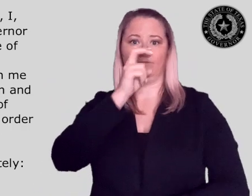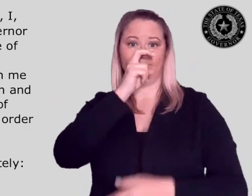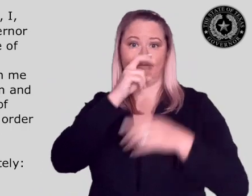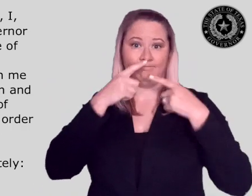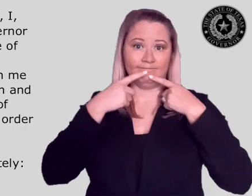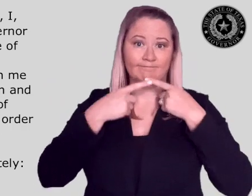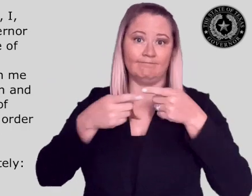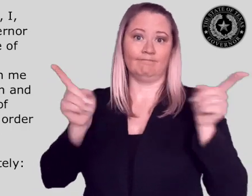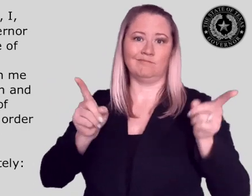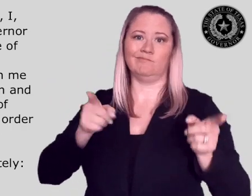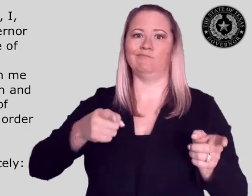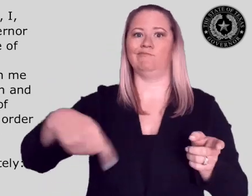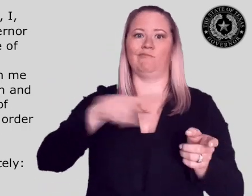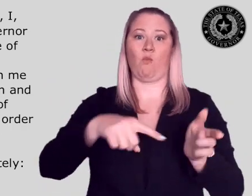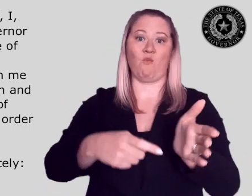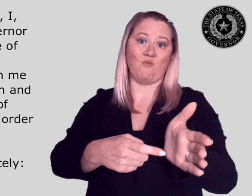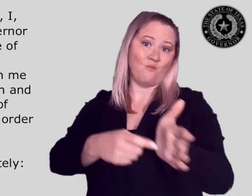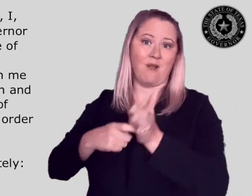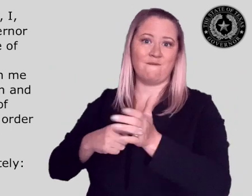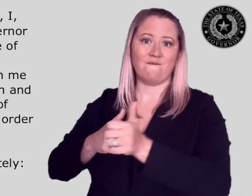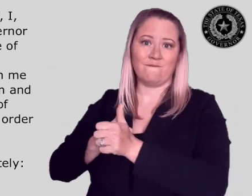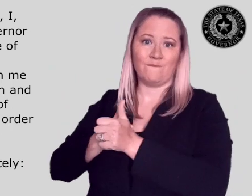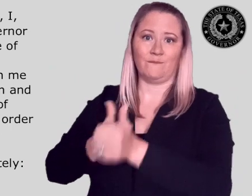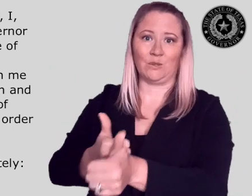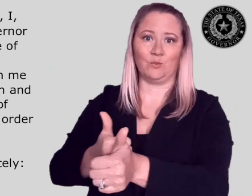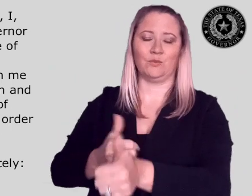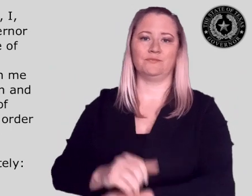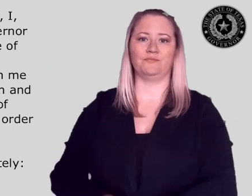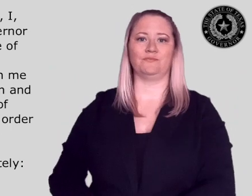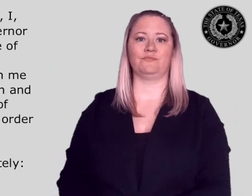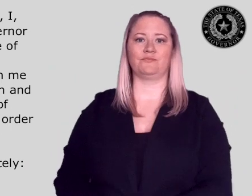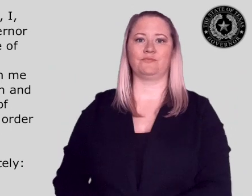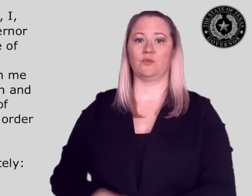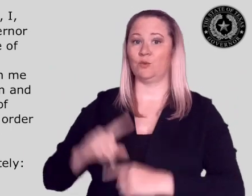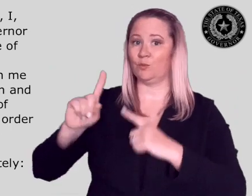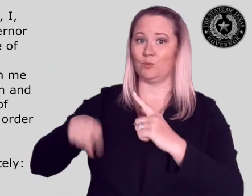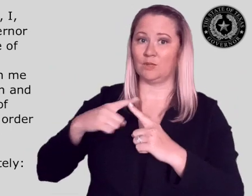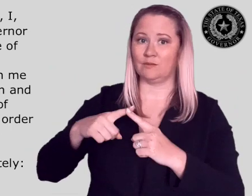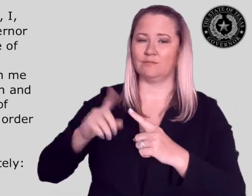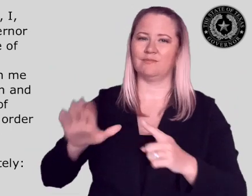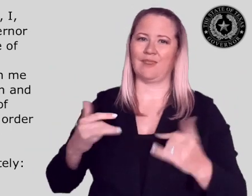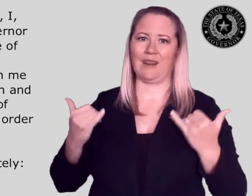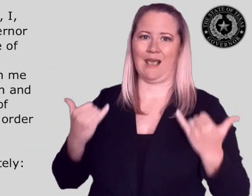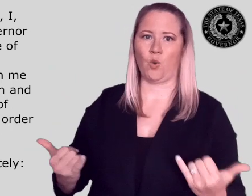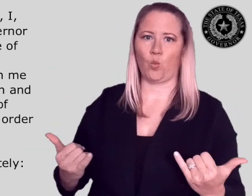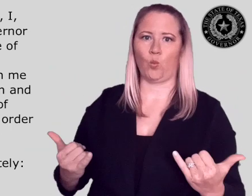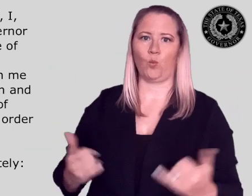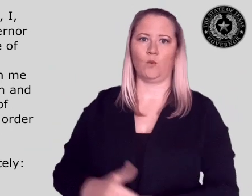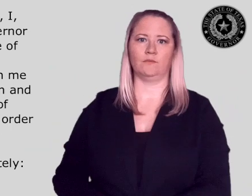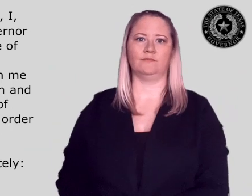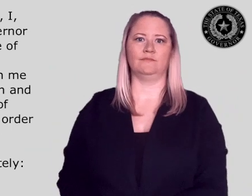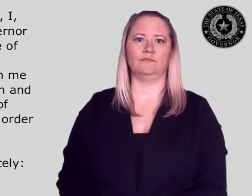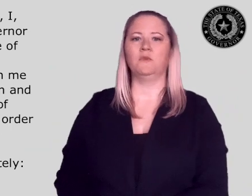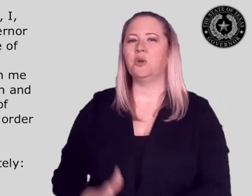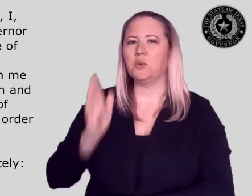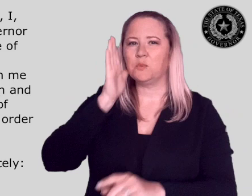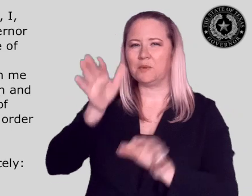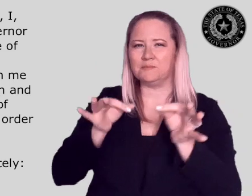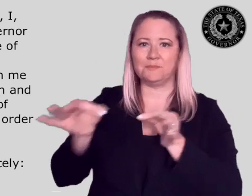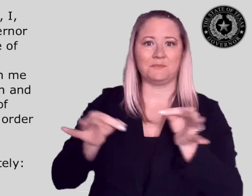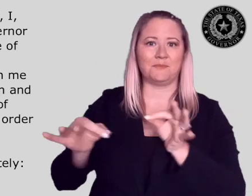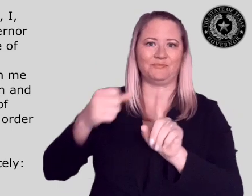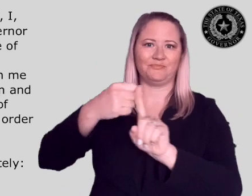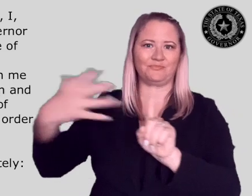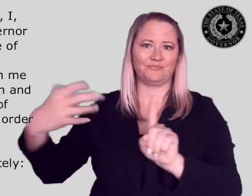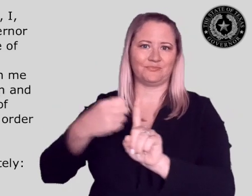the Constitution and laws of the state of Texas, do hereby order the following on a statewide basis, effective